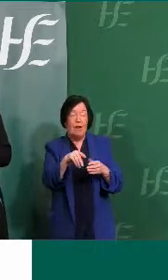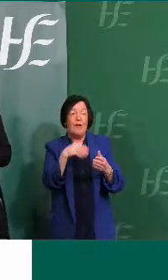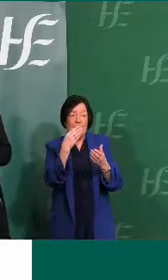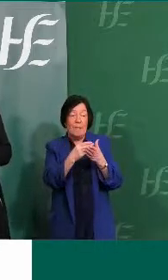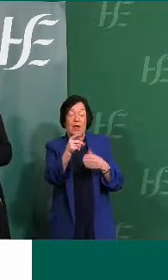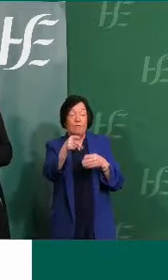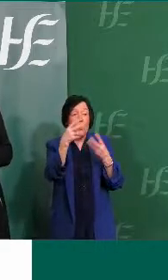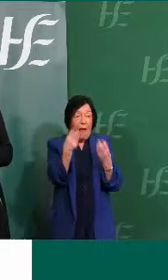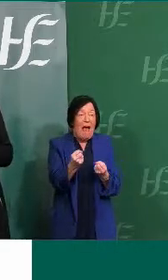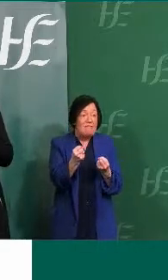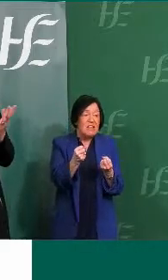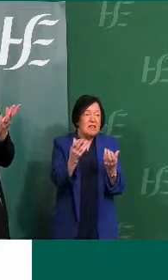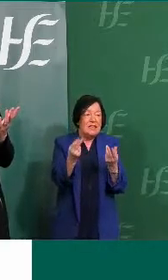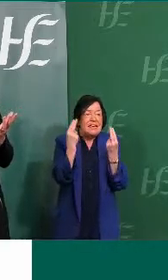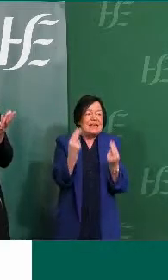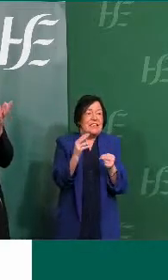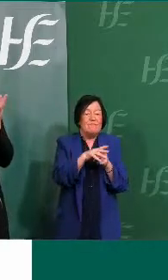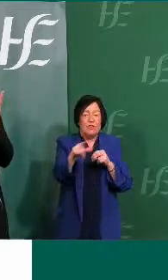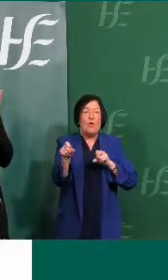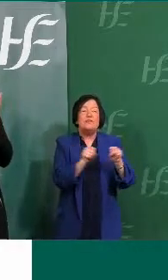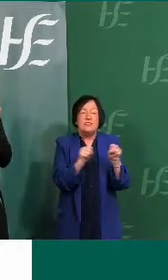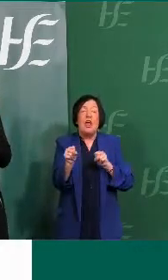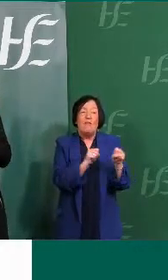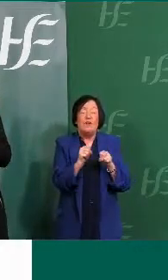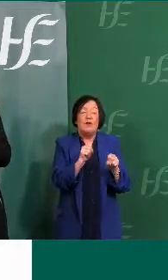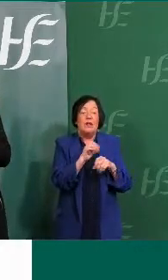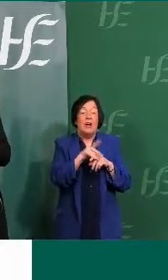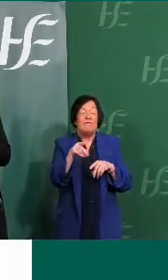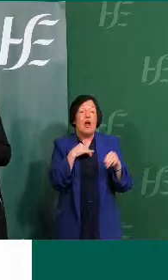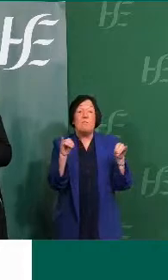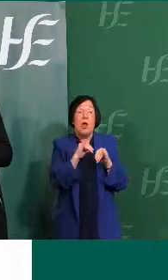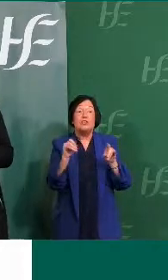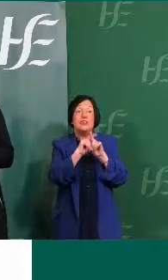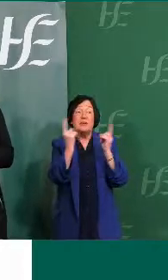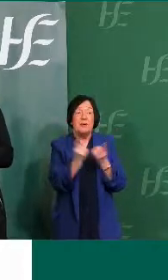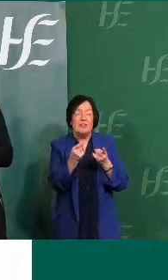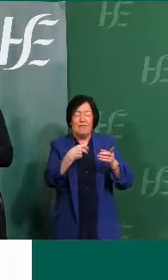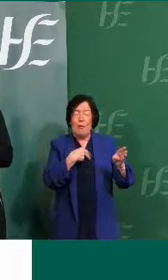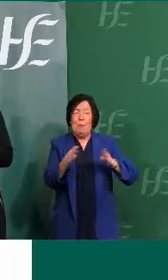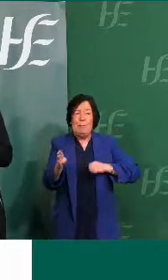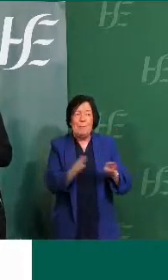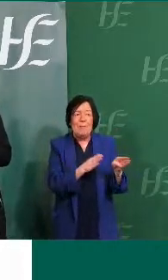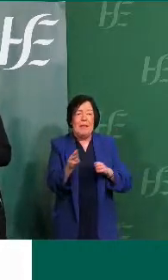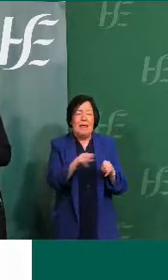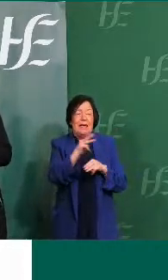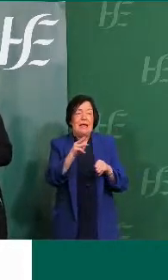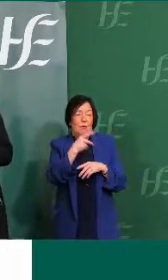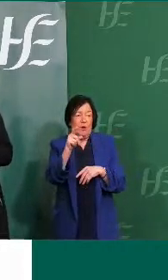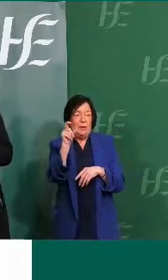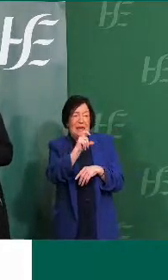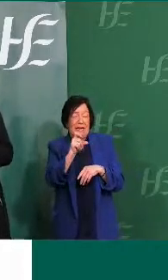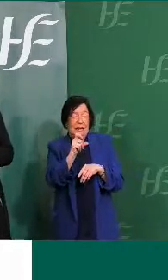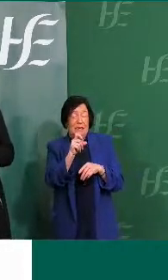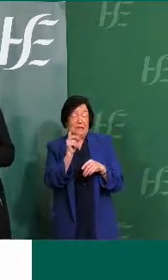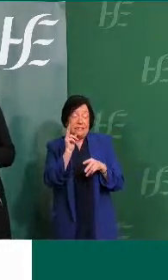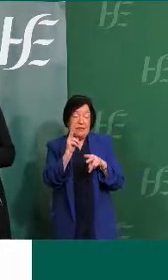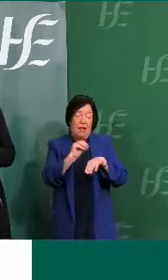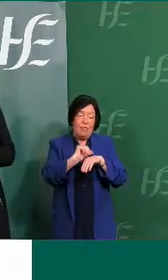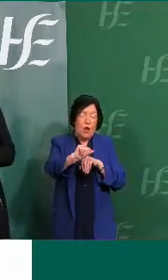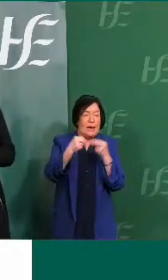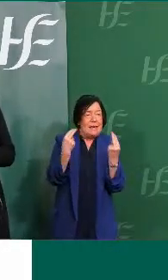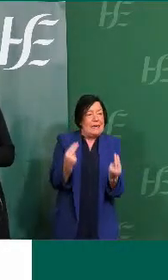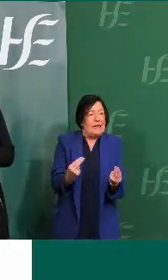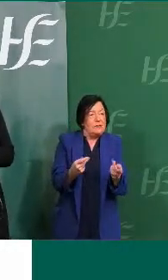go if you have, I suppose, a need for those type of services. So in terms of our emergency departments, they're very busy. People will be clinically triaged on the basis of their